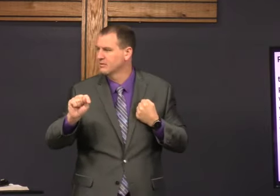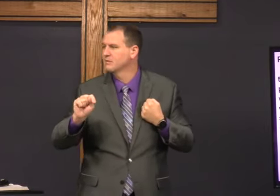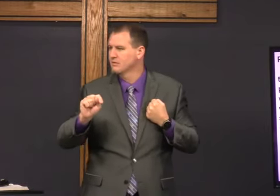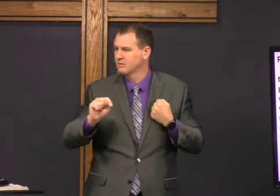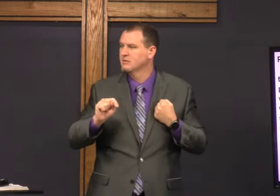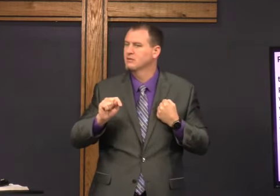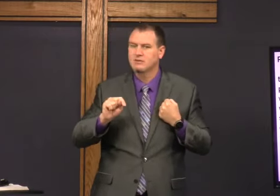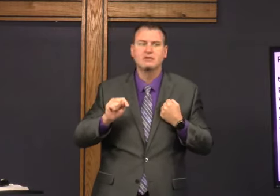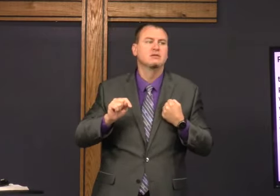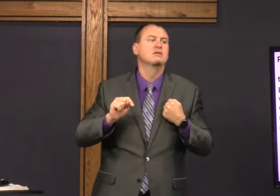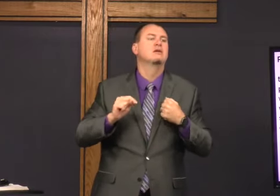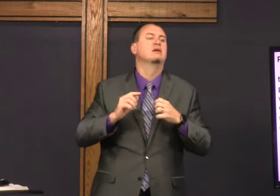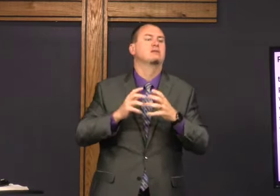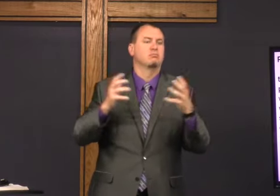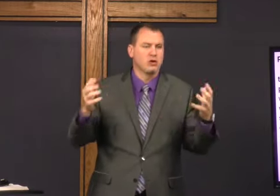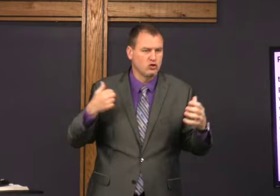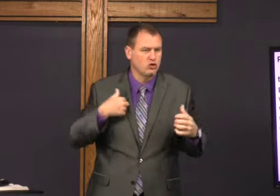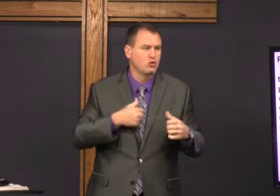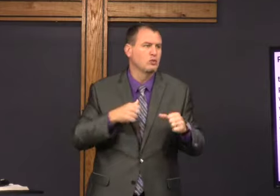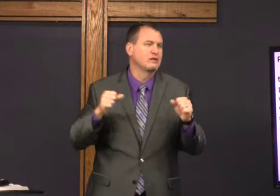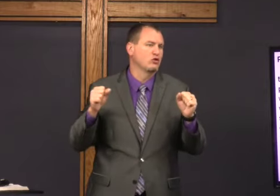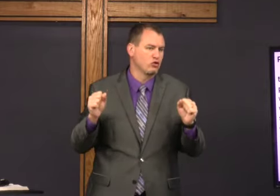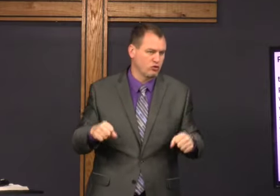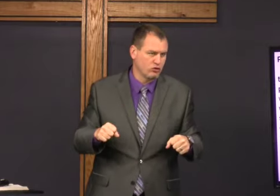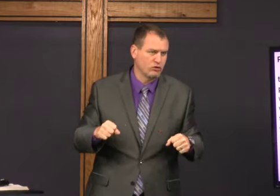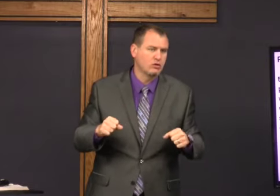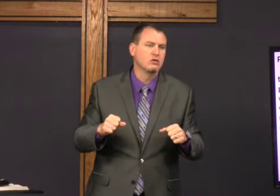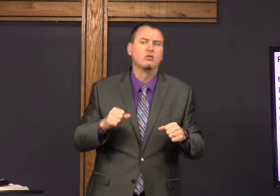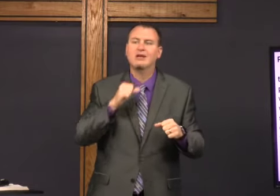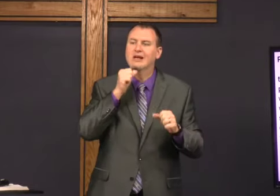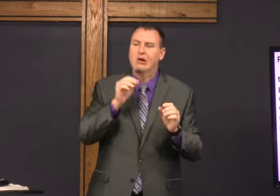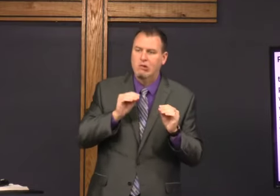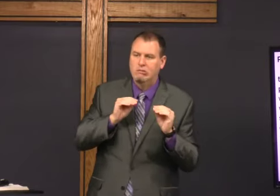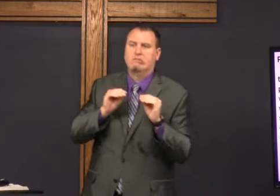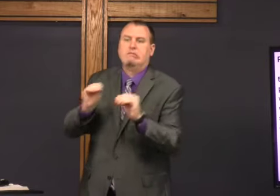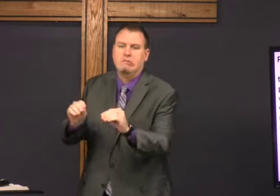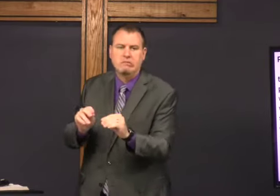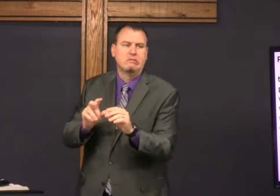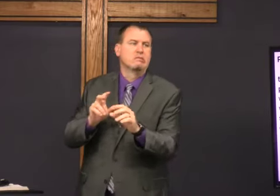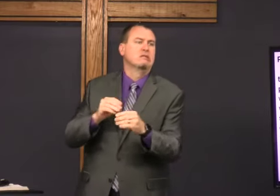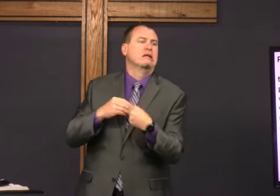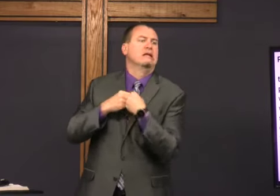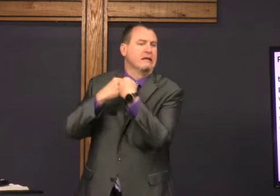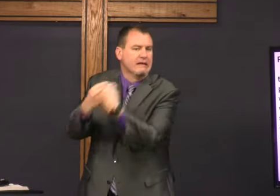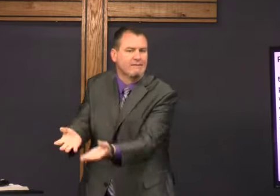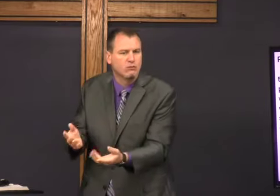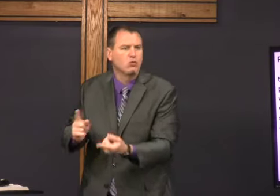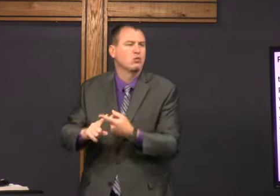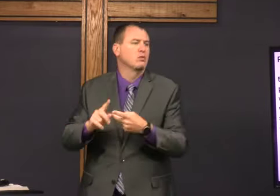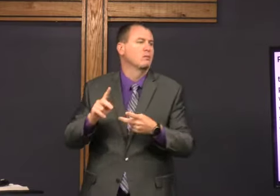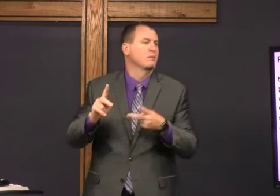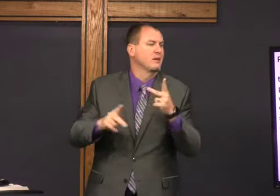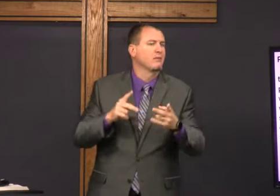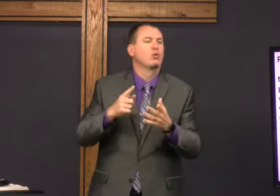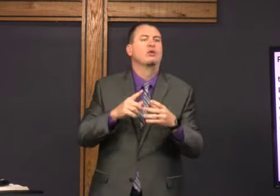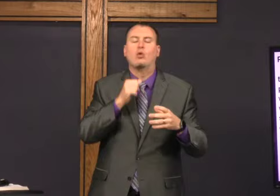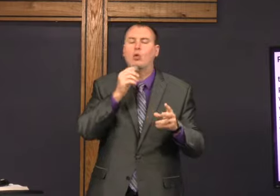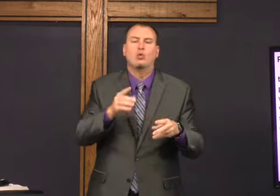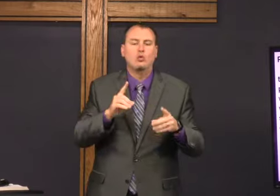And we don't invest it as much as we should. We don't give to people.